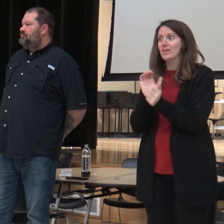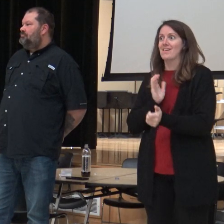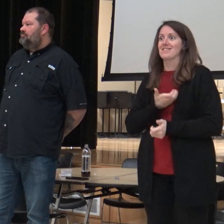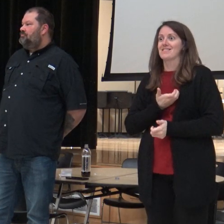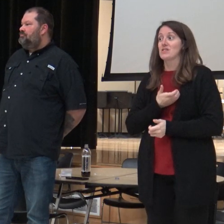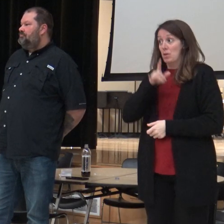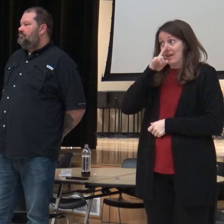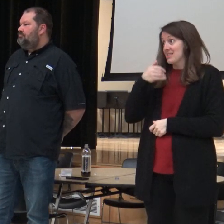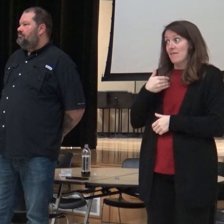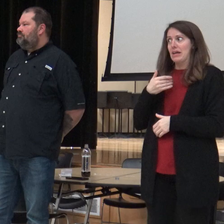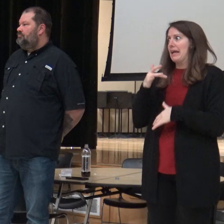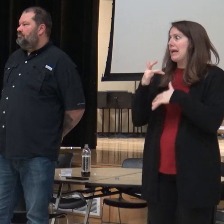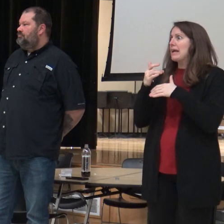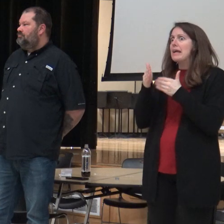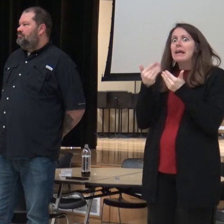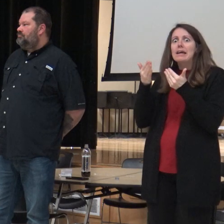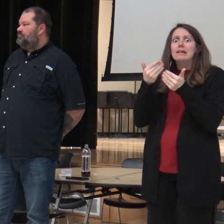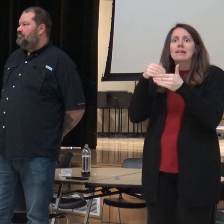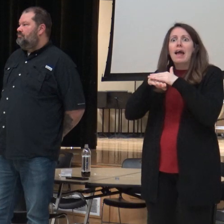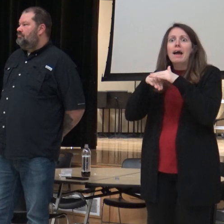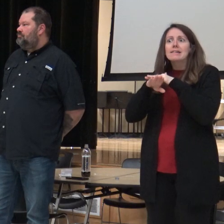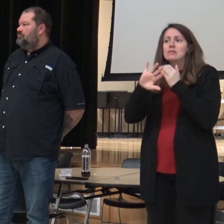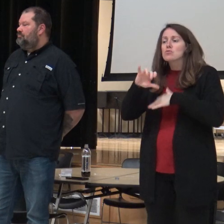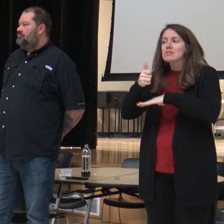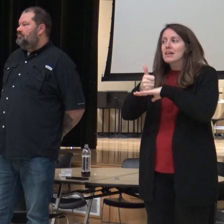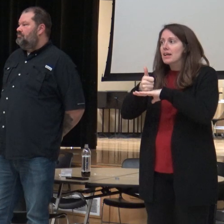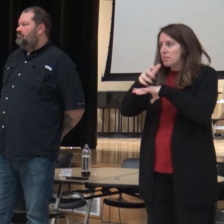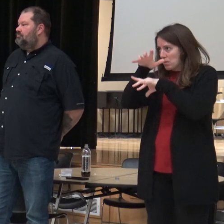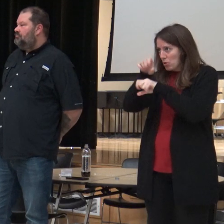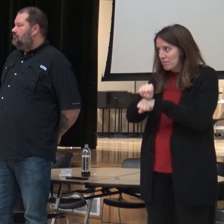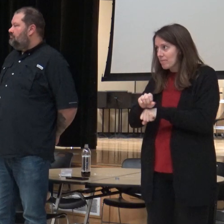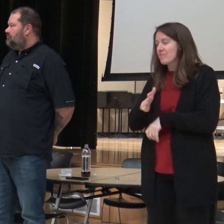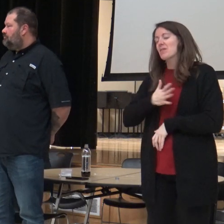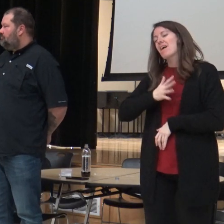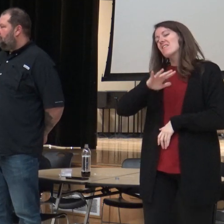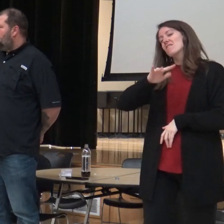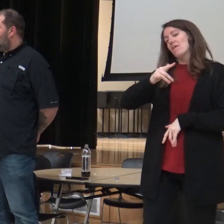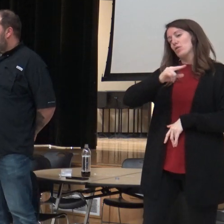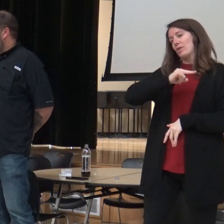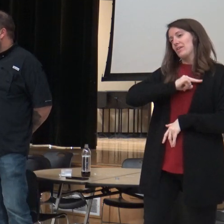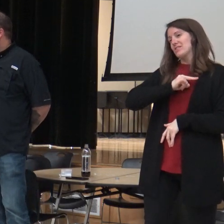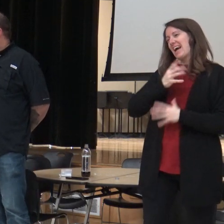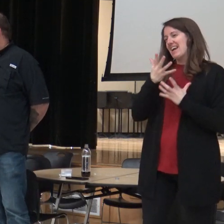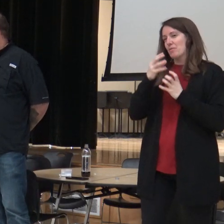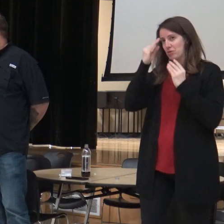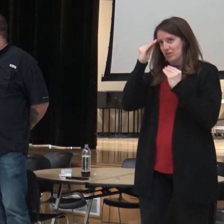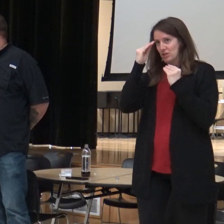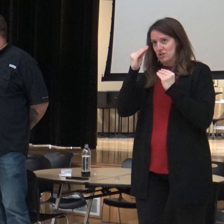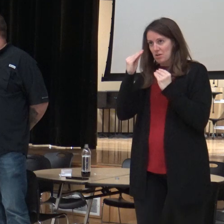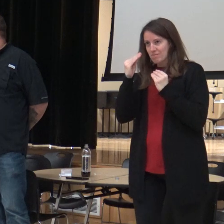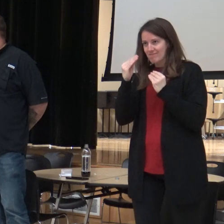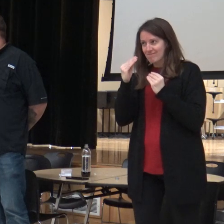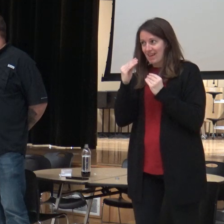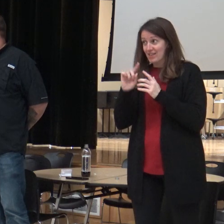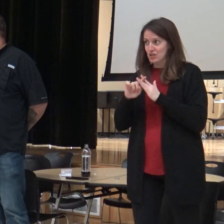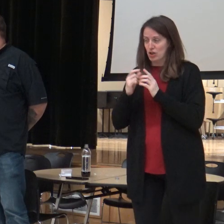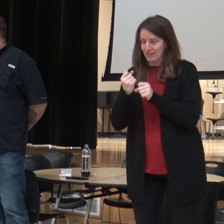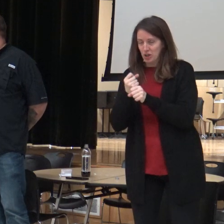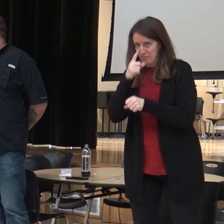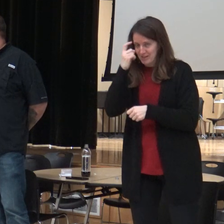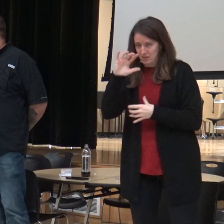easy access to making an appointment with us. My 5th graders, I didn't want to teach that to them right away at the beginning of the year because they're 5th